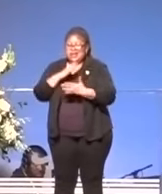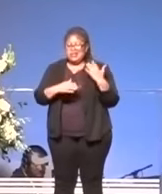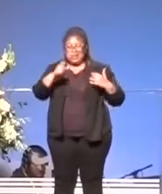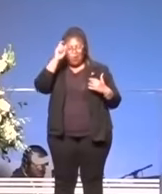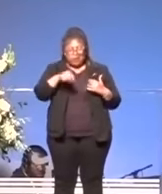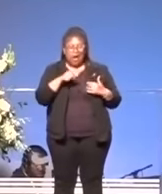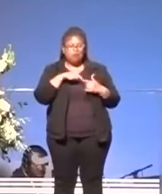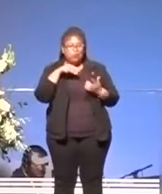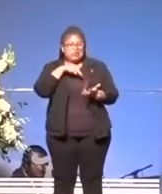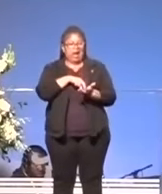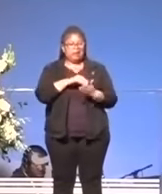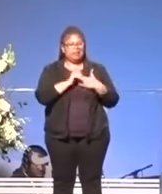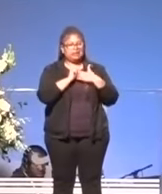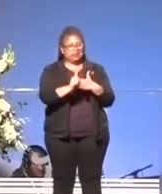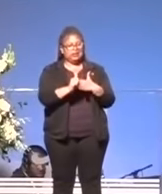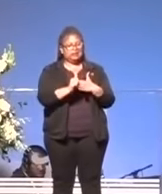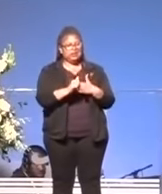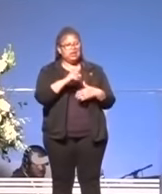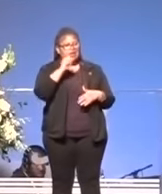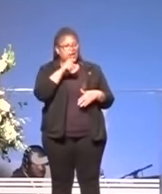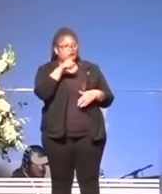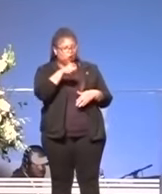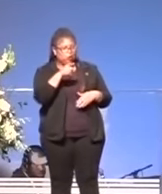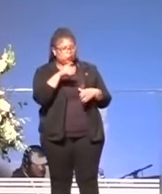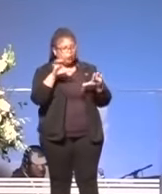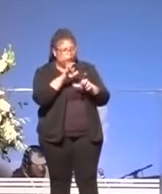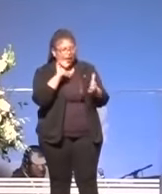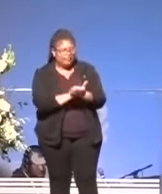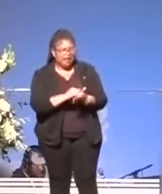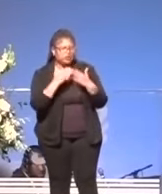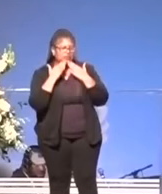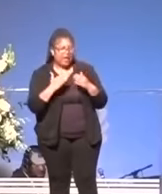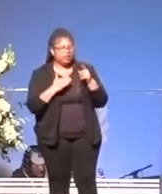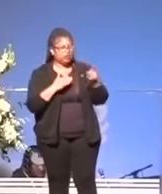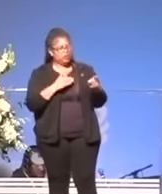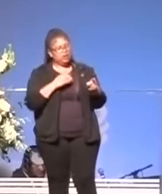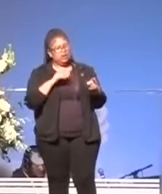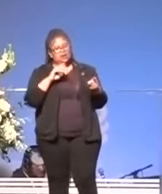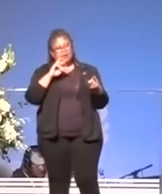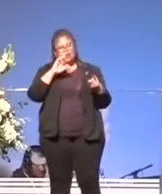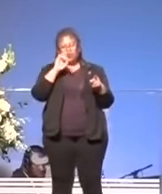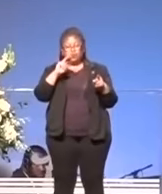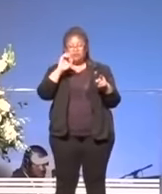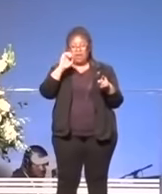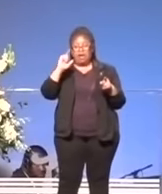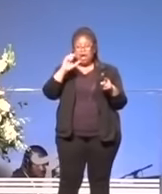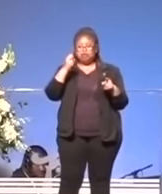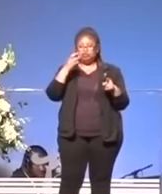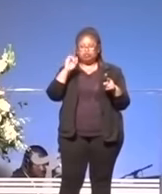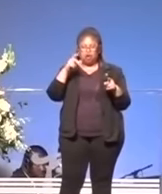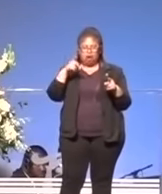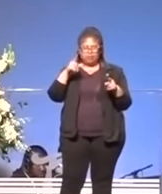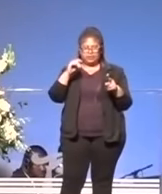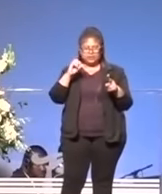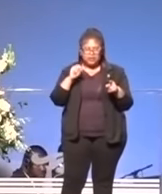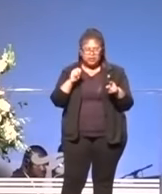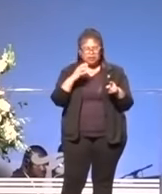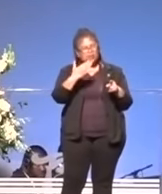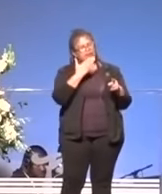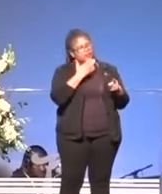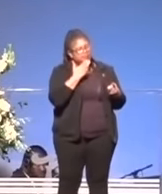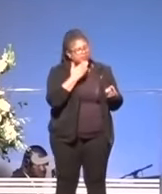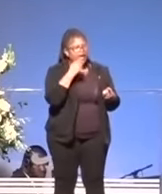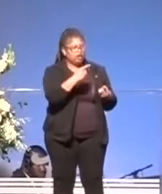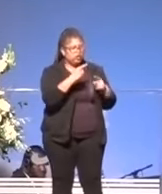just that brother. And then also the Reverend Al Sharpton. Thank you for through North Carolina and Minneapolis continuing